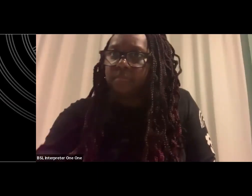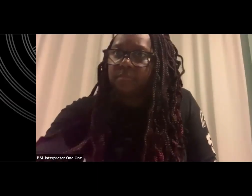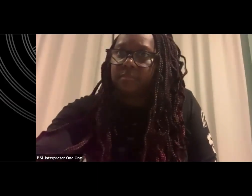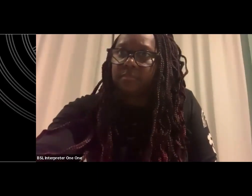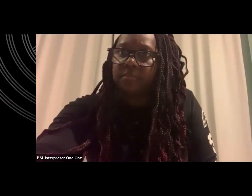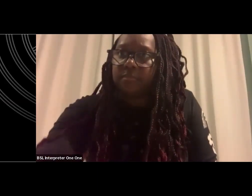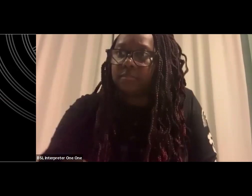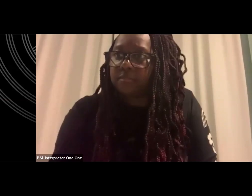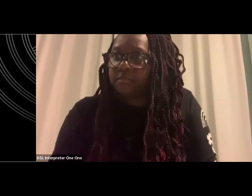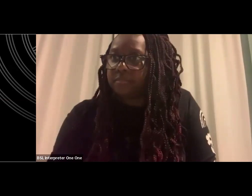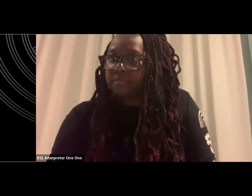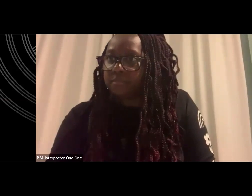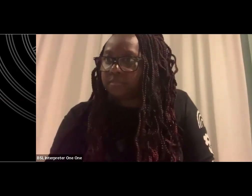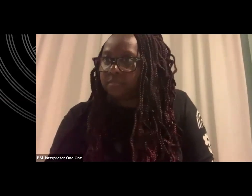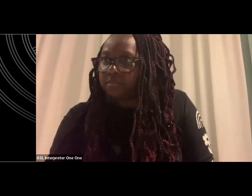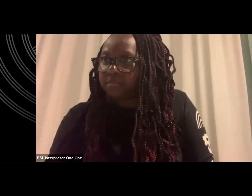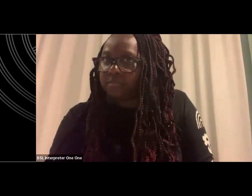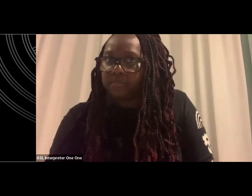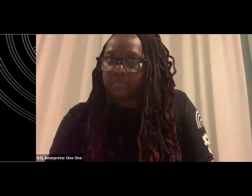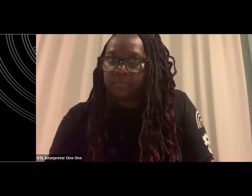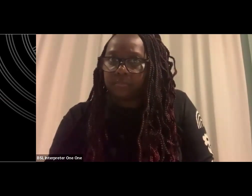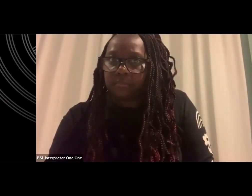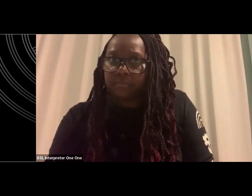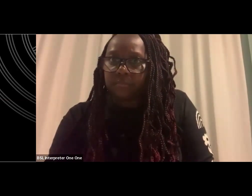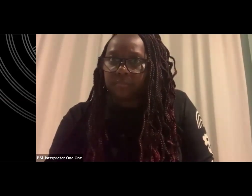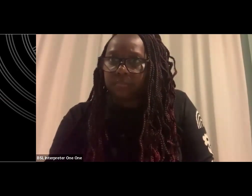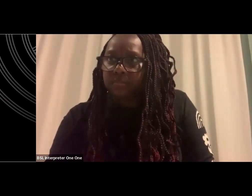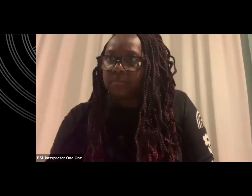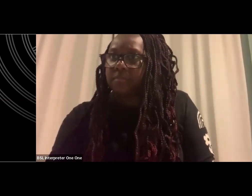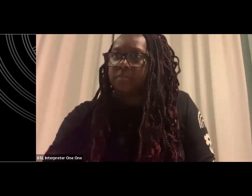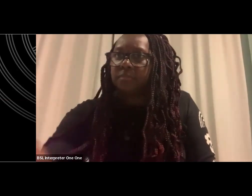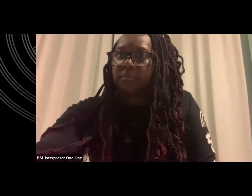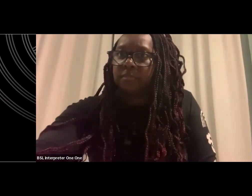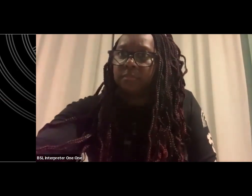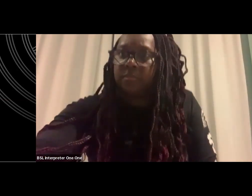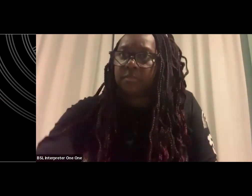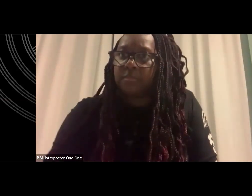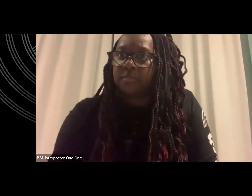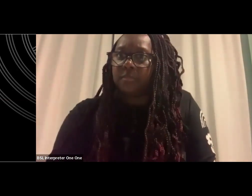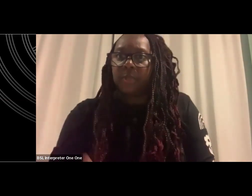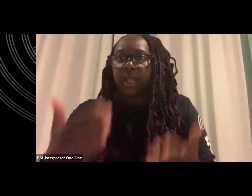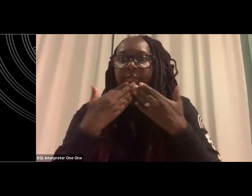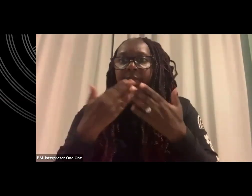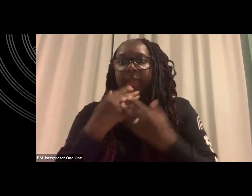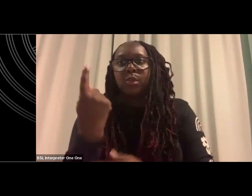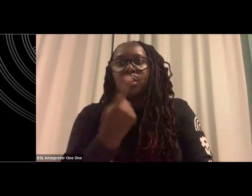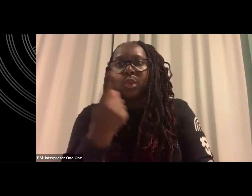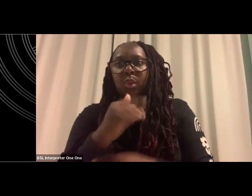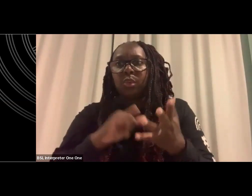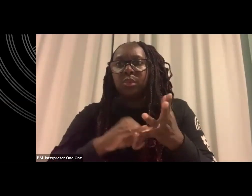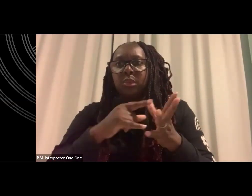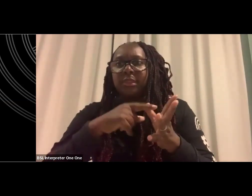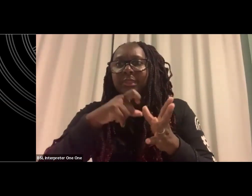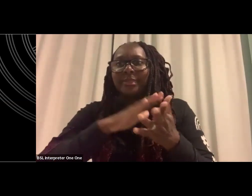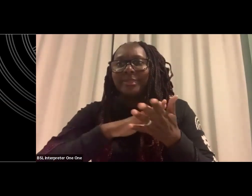Lab and Wellbeing Economy Alliance for the invitation. I'm really grateful to talk about an Indigenous approach